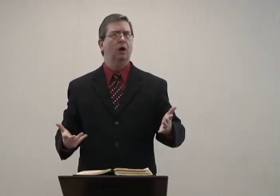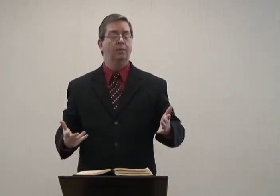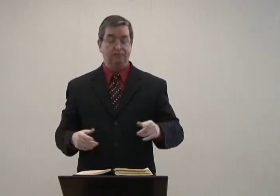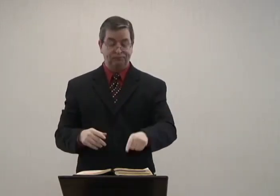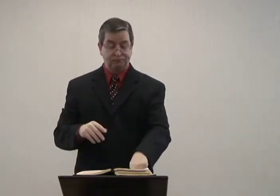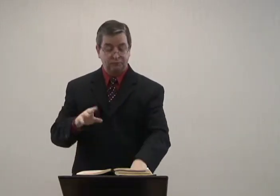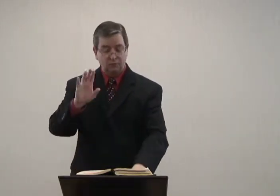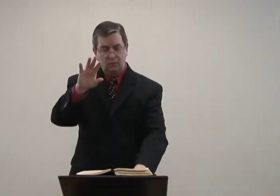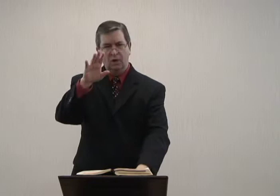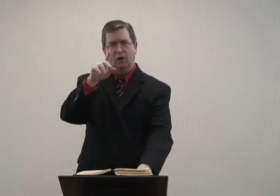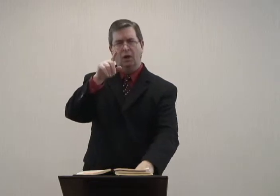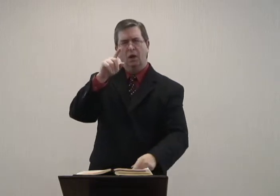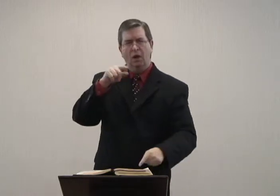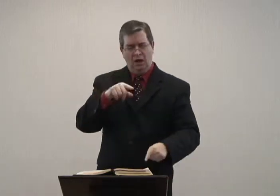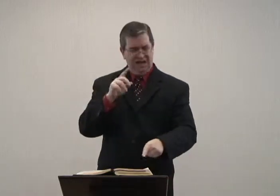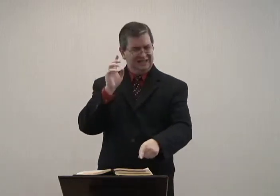Makes him upset.